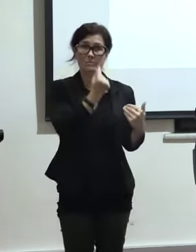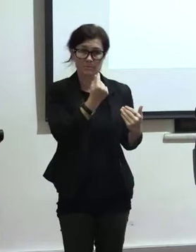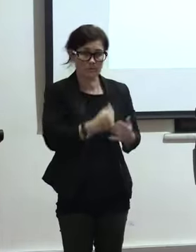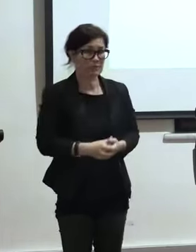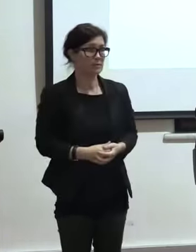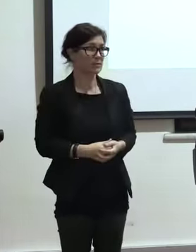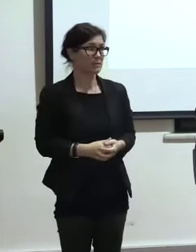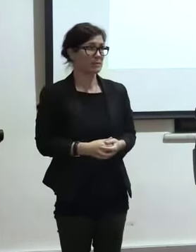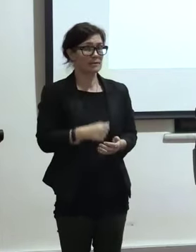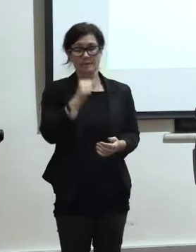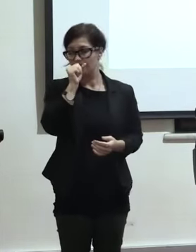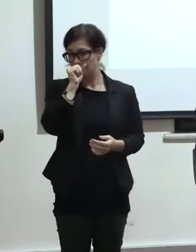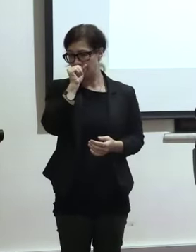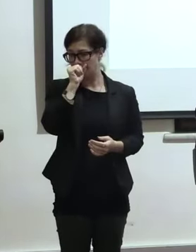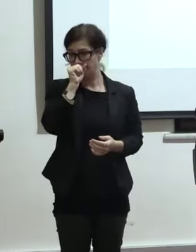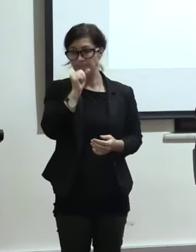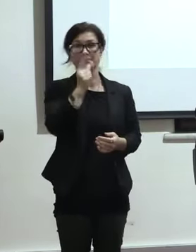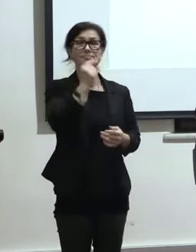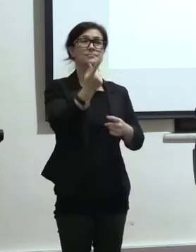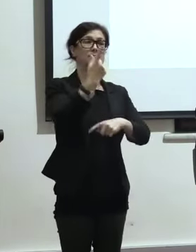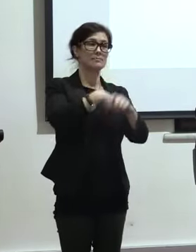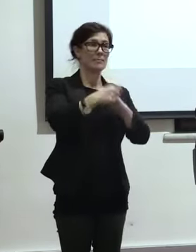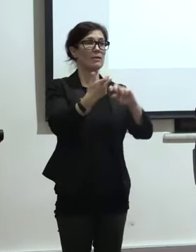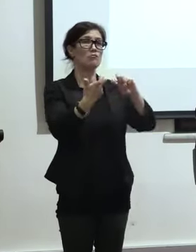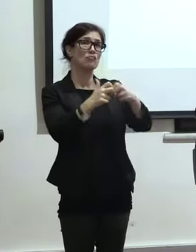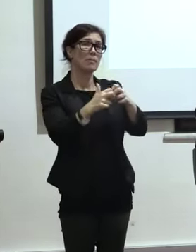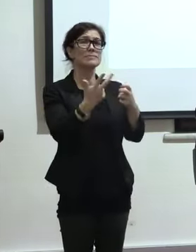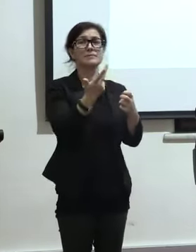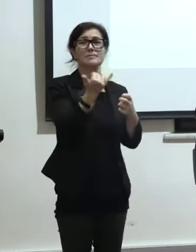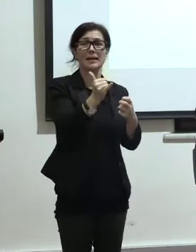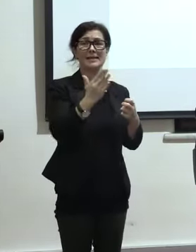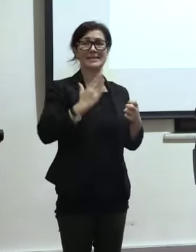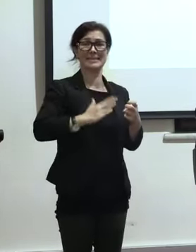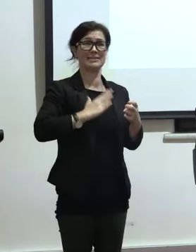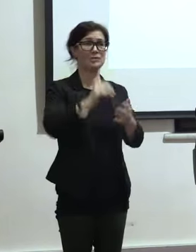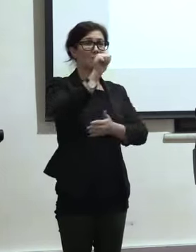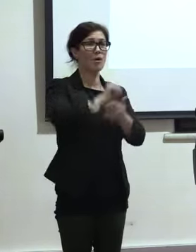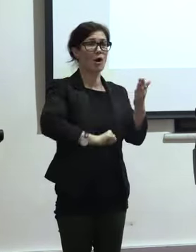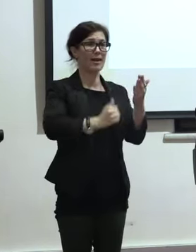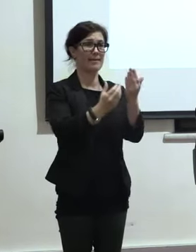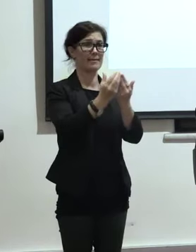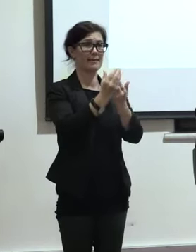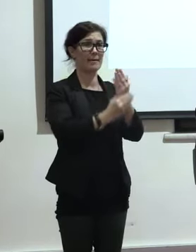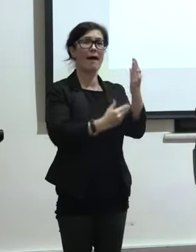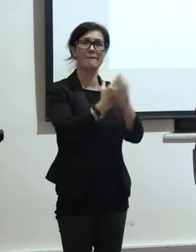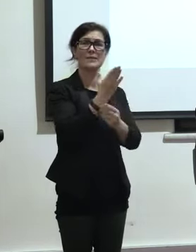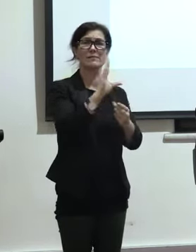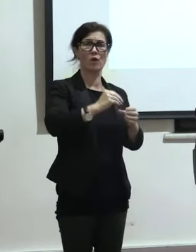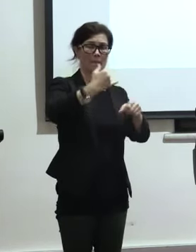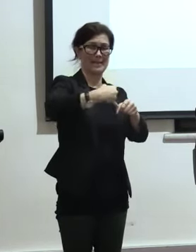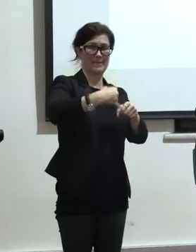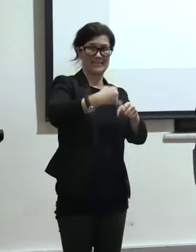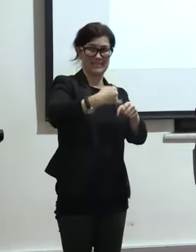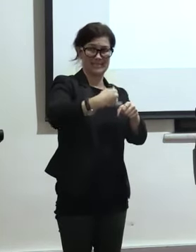maybe. Say you need to buy some gloves from a pharmacy out of your self-managed budget. For that, you're not going to get an